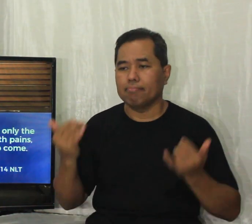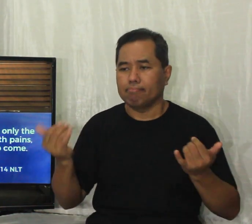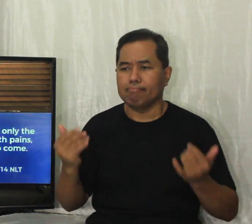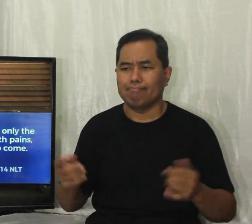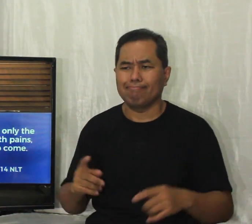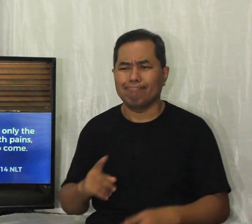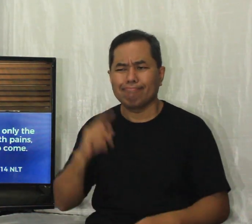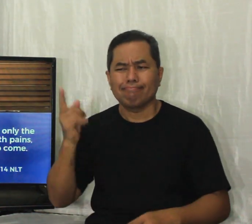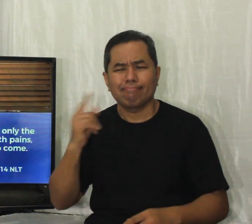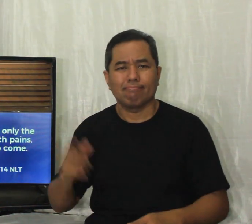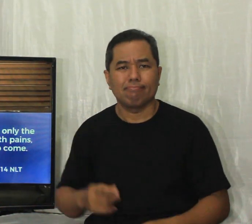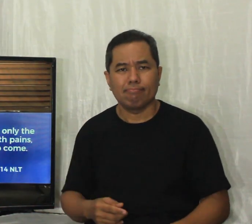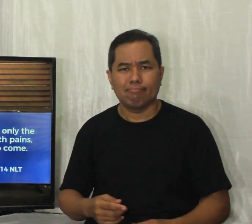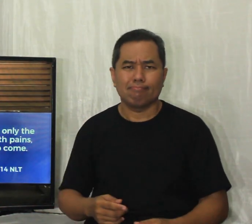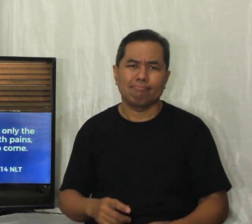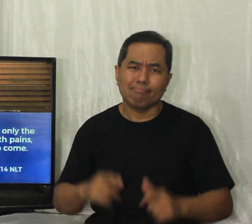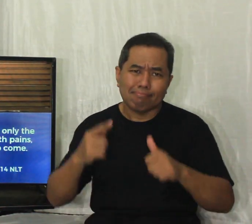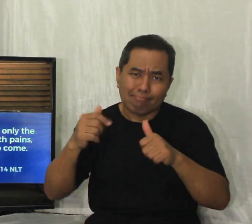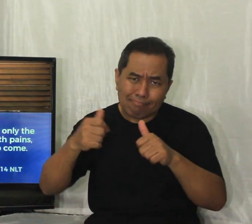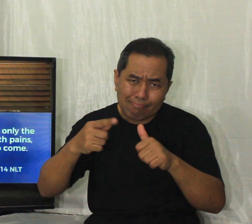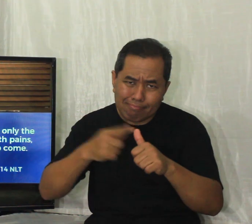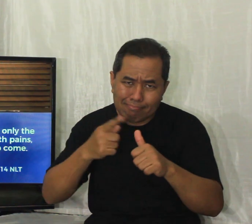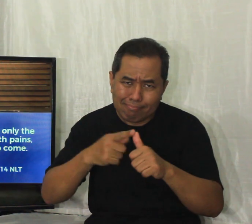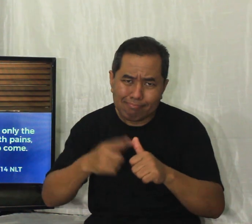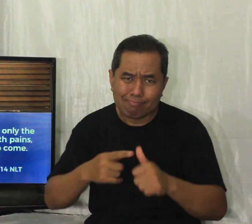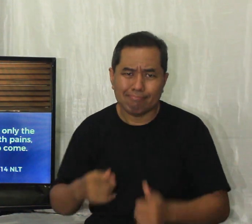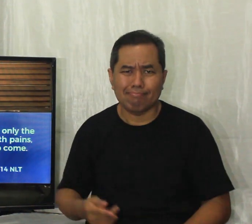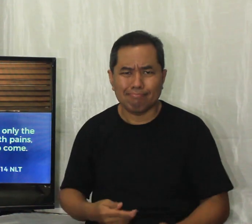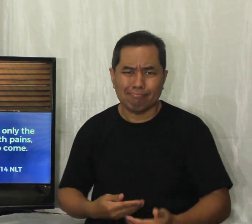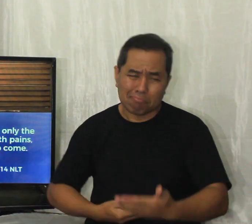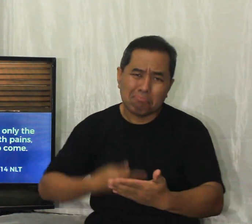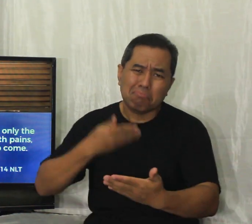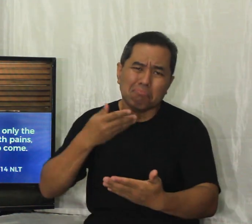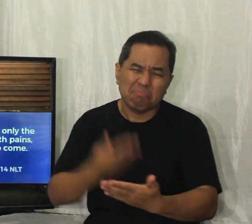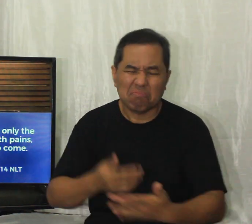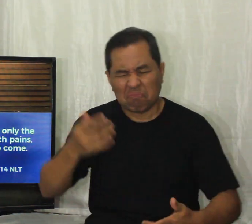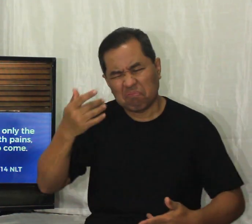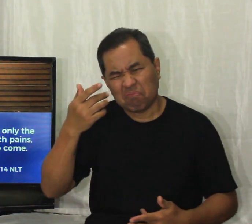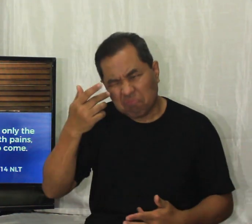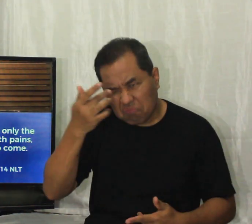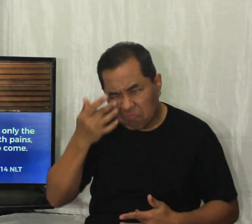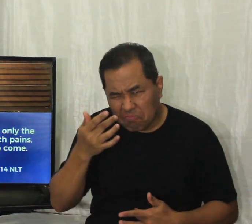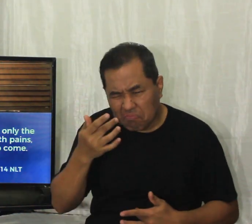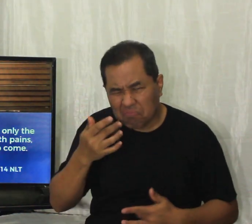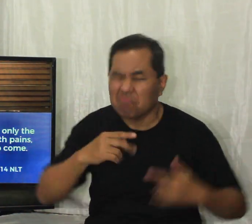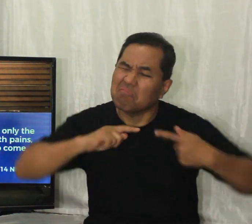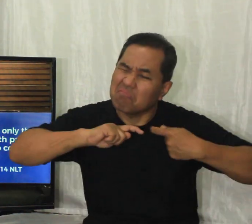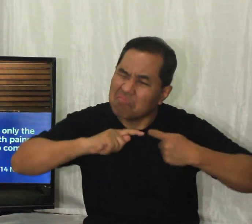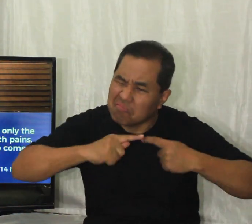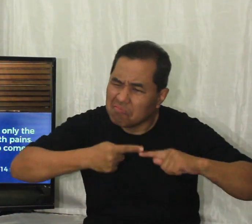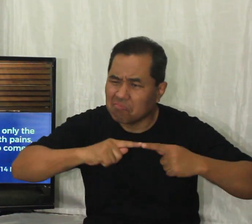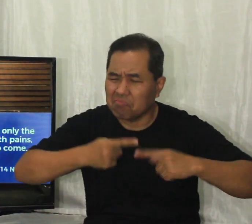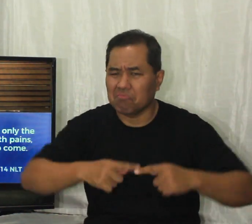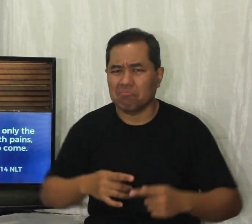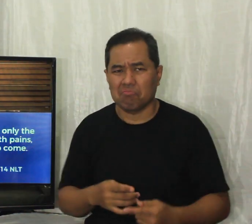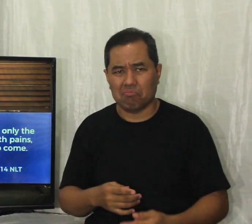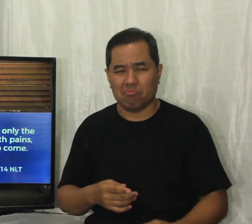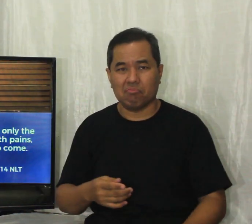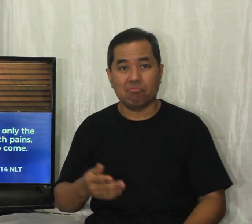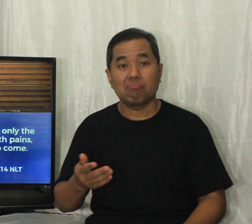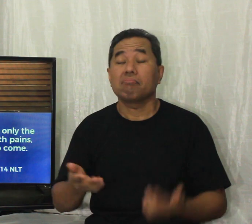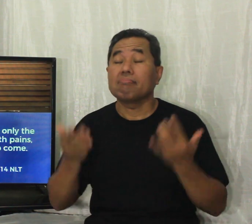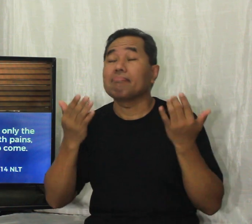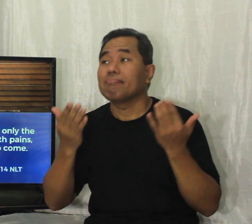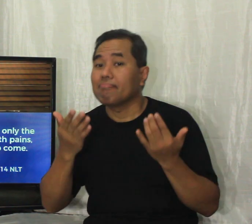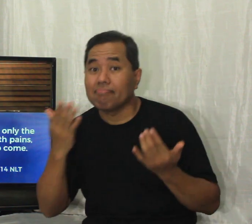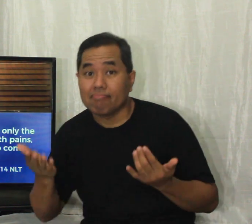come. These are just early indicators of my return. These are the early signs of my return. Now, at this point,